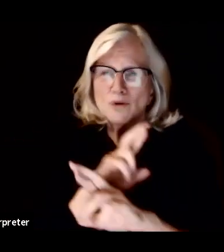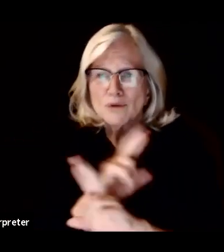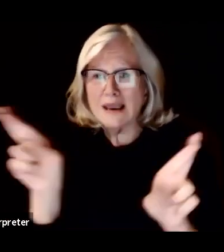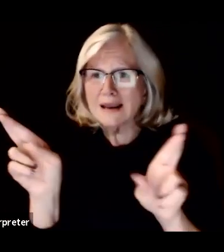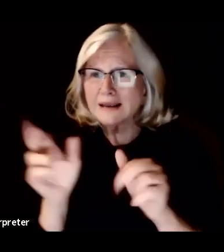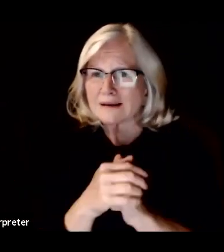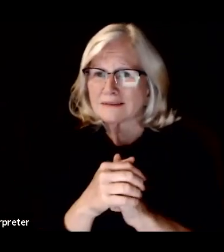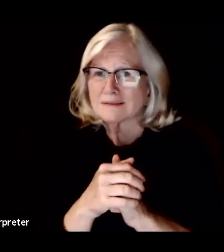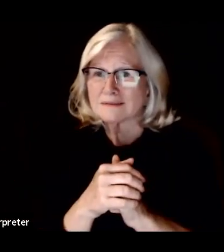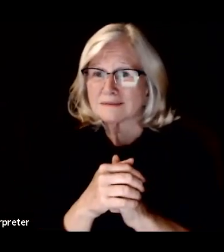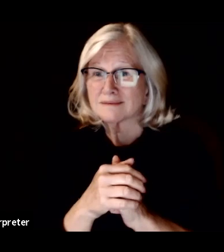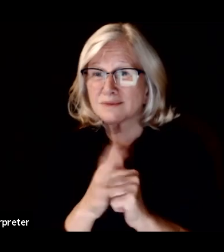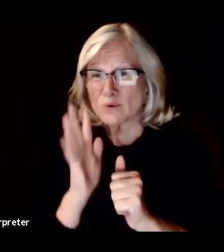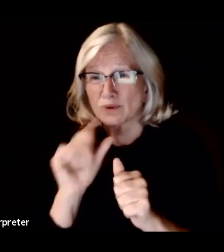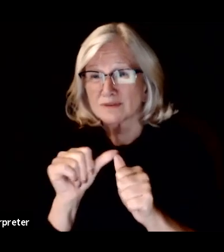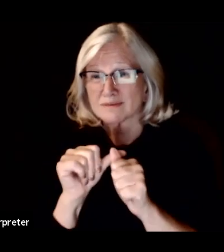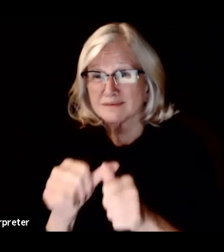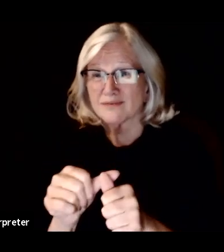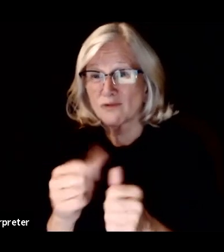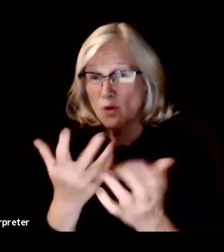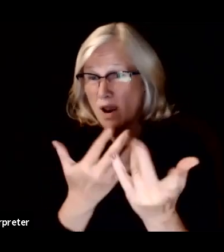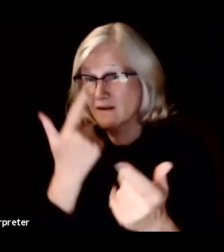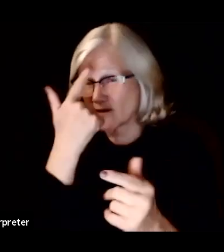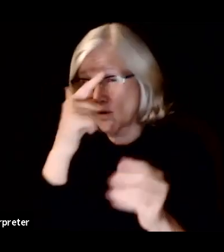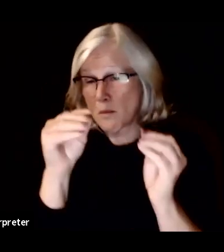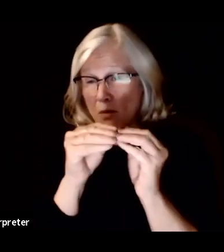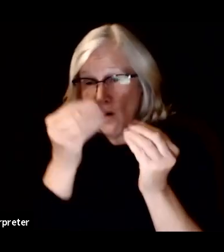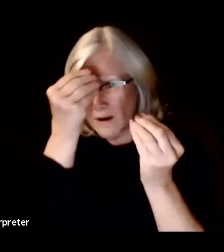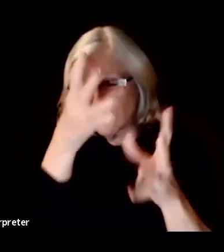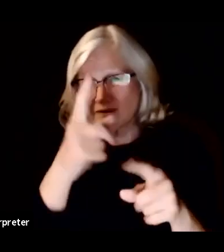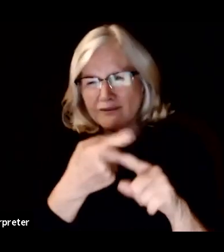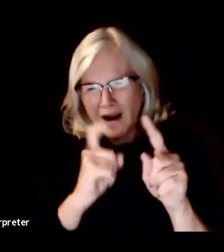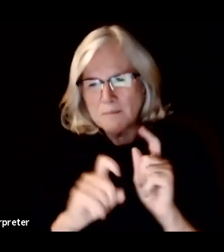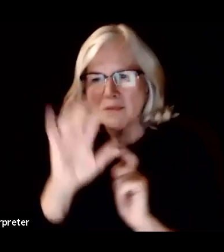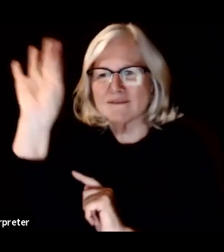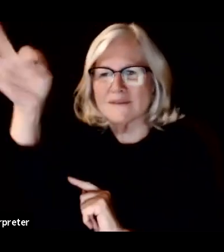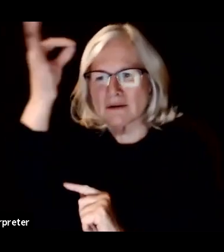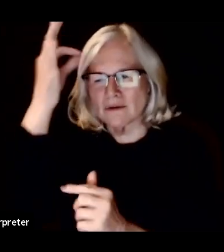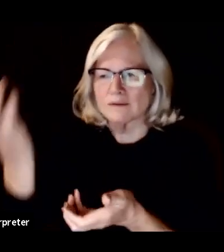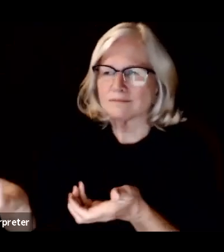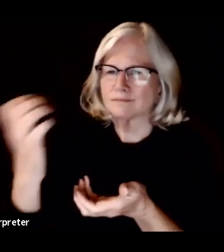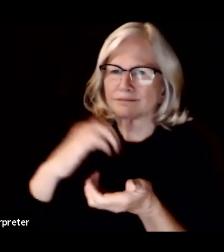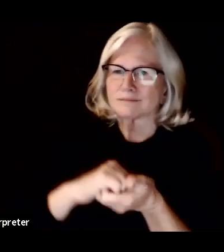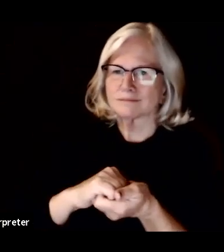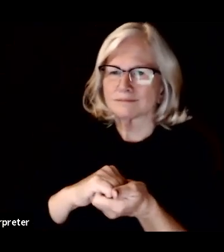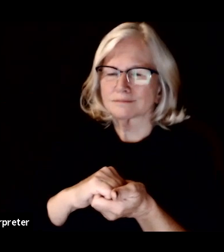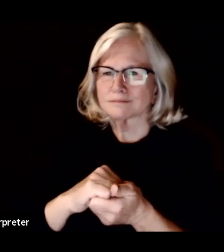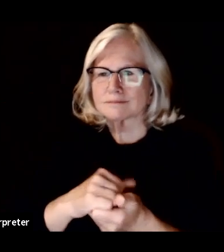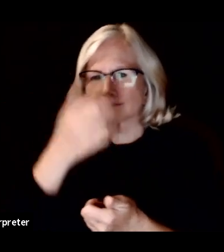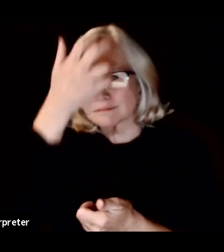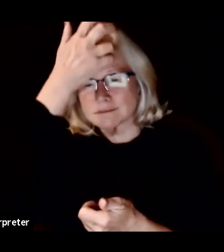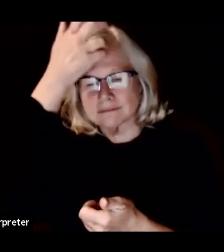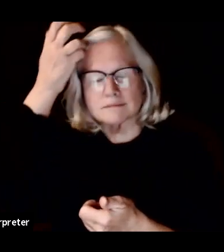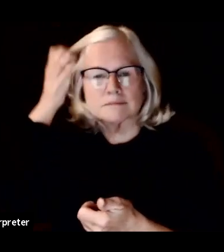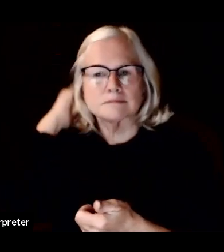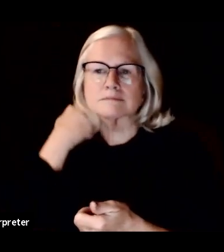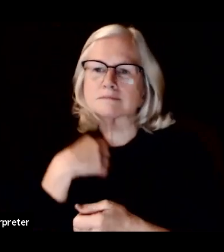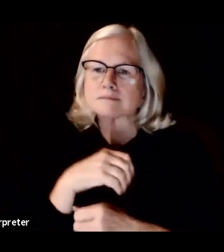more information from our federal partners. But needless to say,